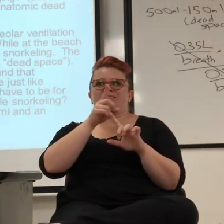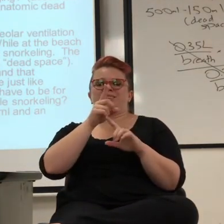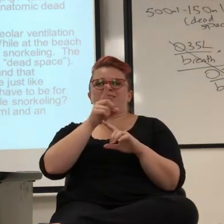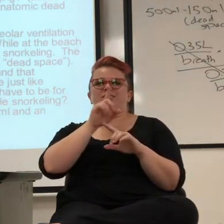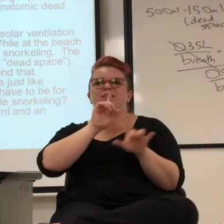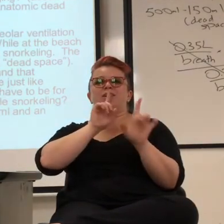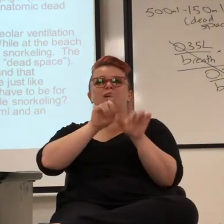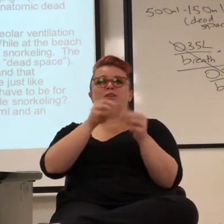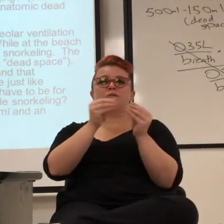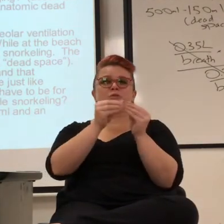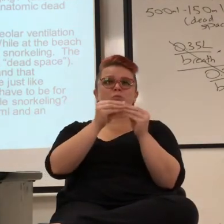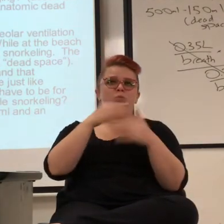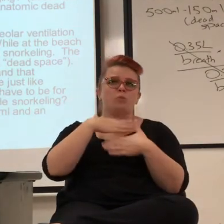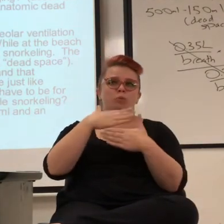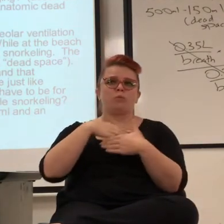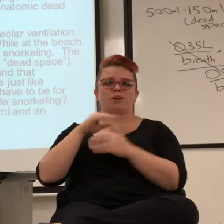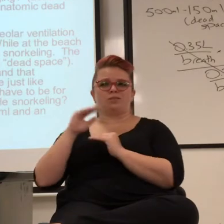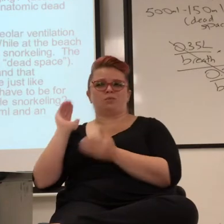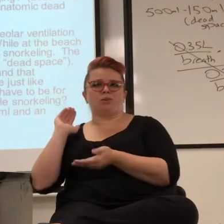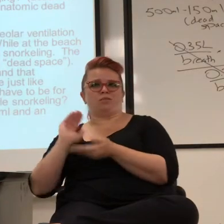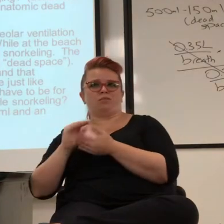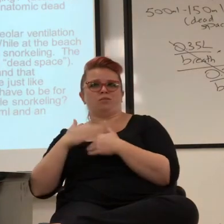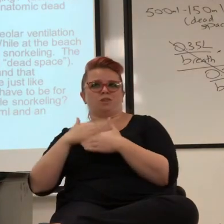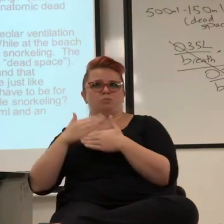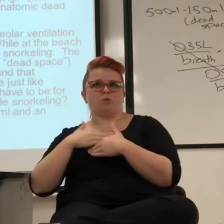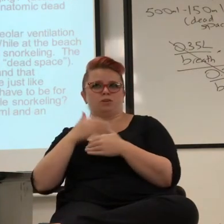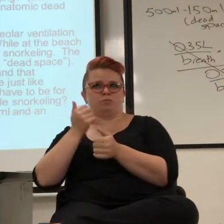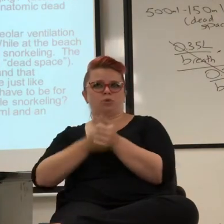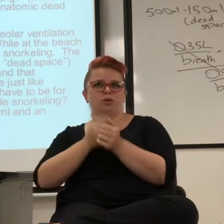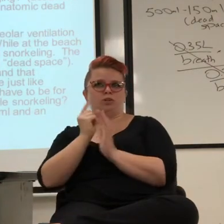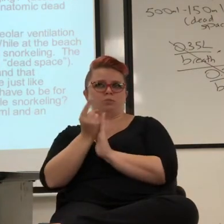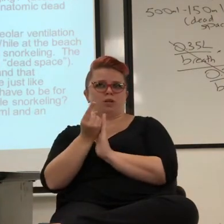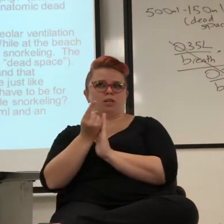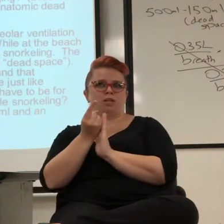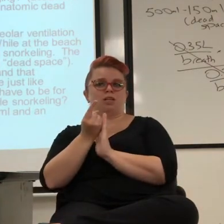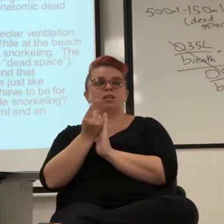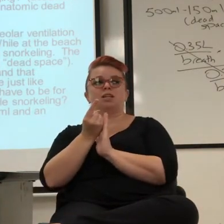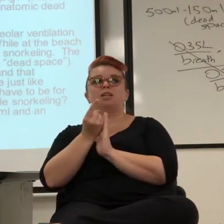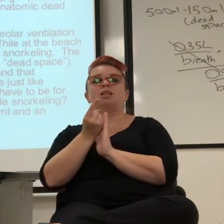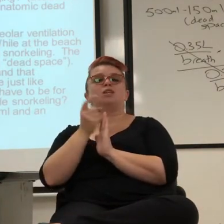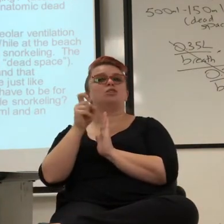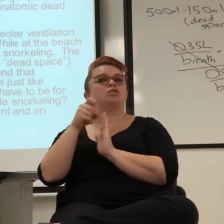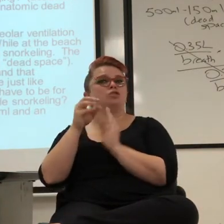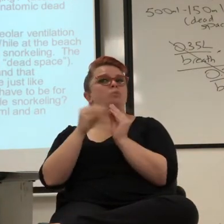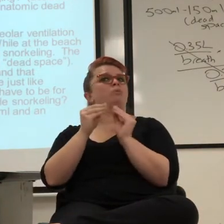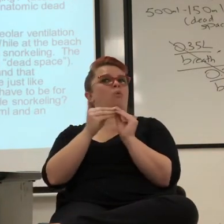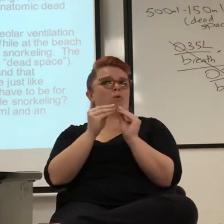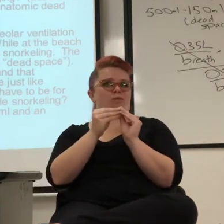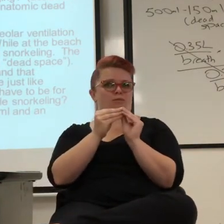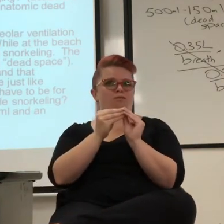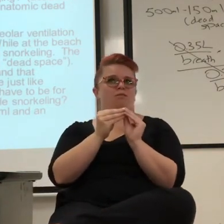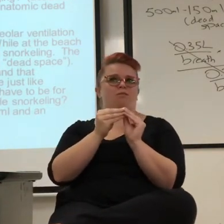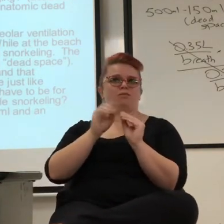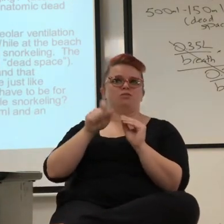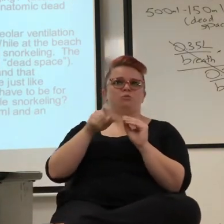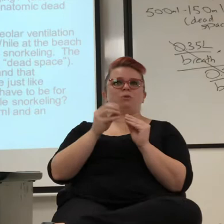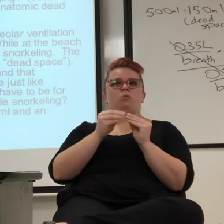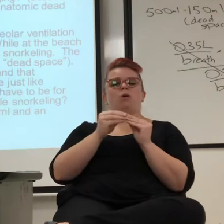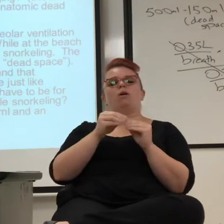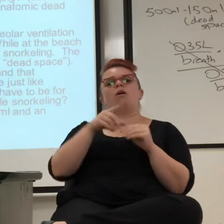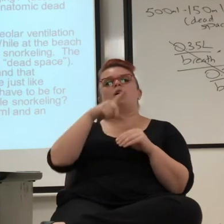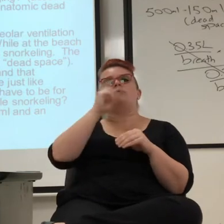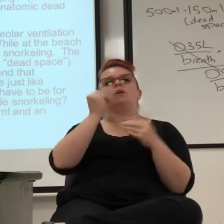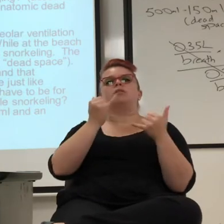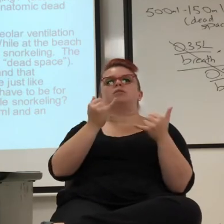more breaths or less breaths per minute? It should be more, yeah. Because now